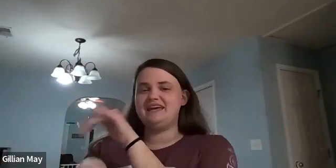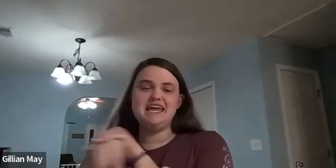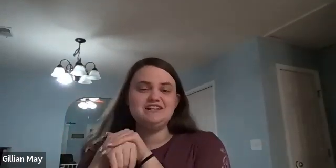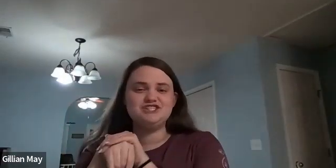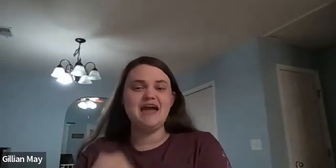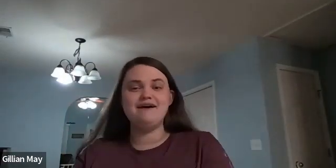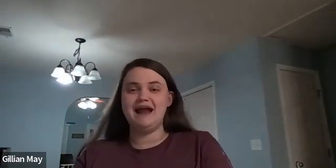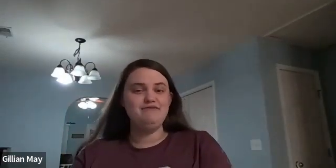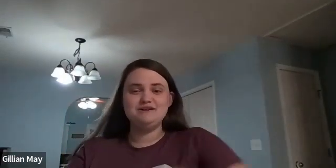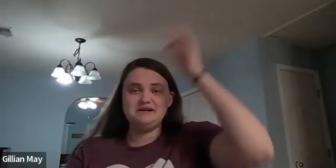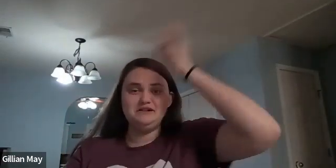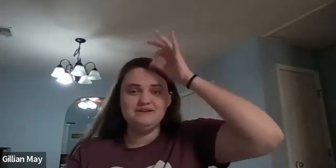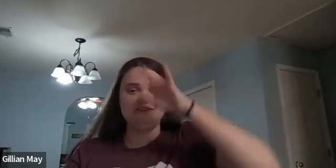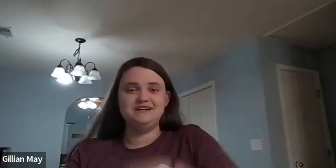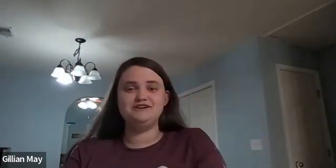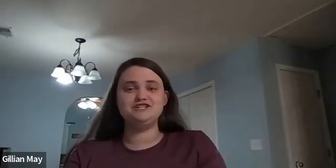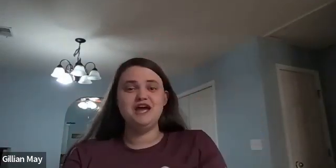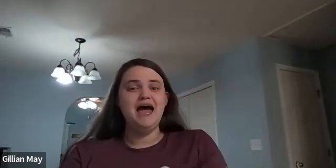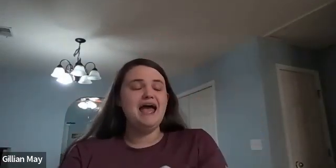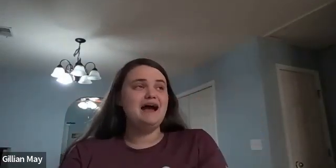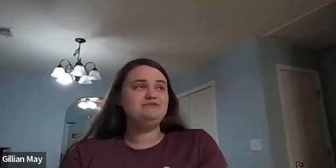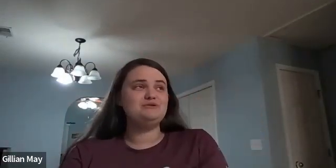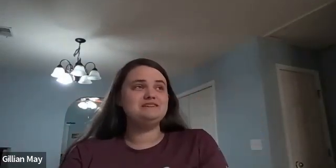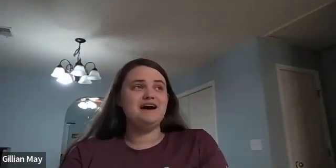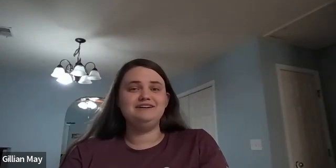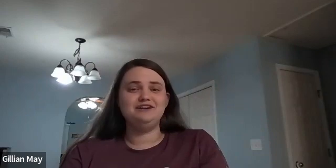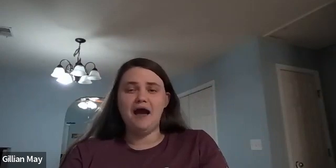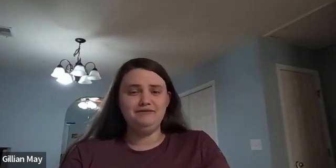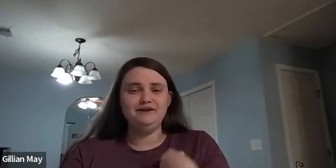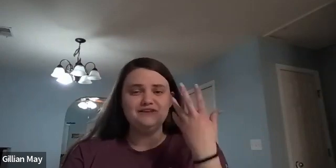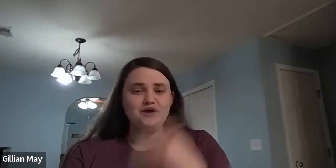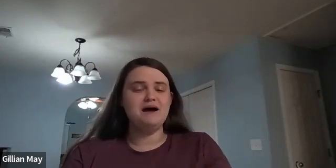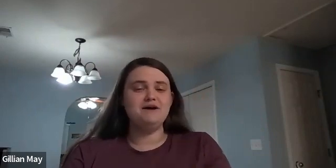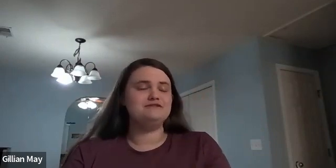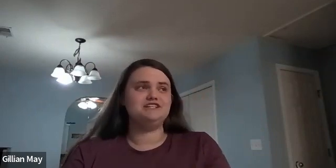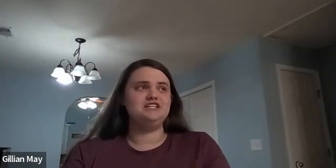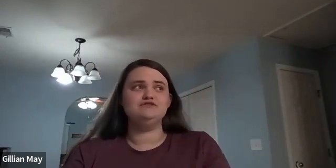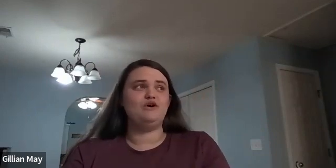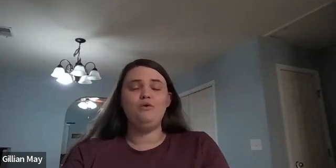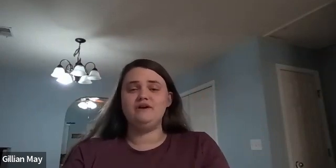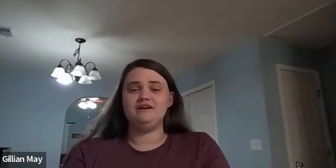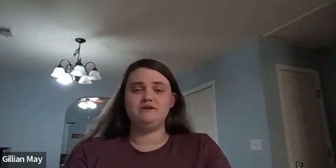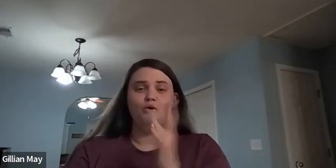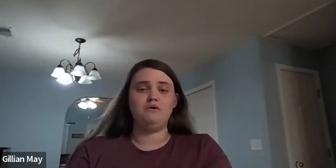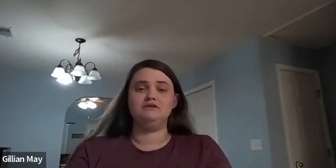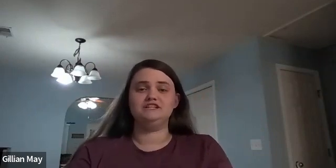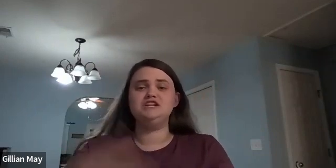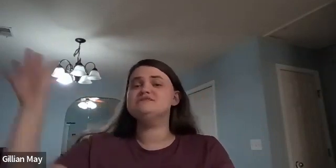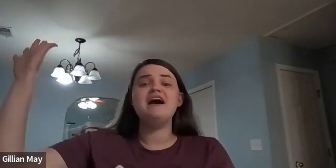like English down. And I've always been clueless on English. And I've just always thought, I literally thought my mother was like, she knows the whole thing of the whole world. Like she knows